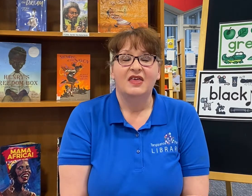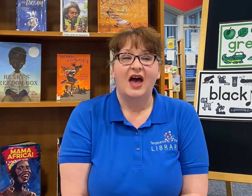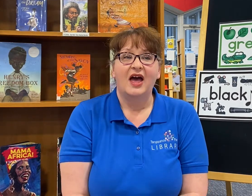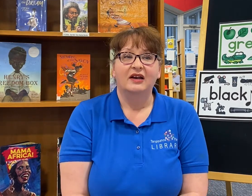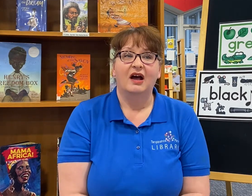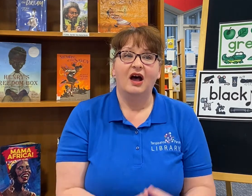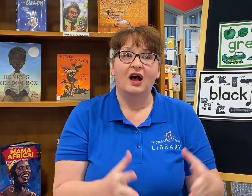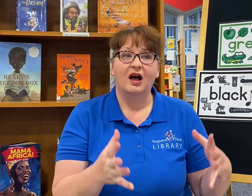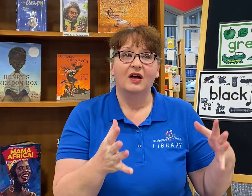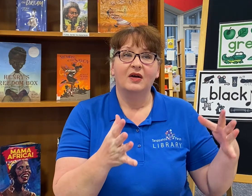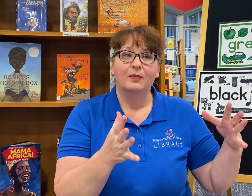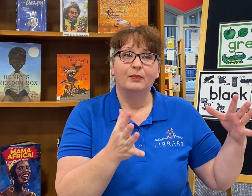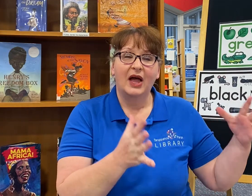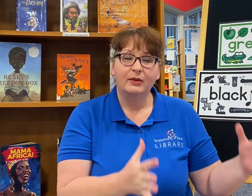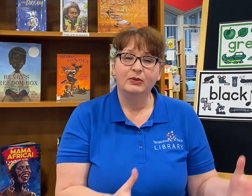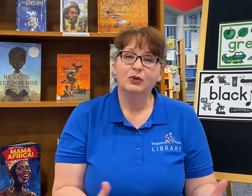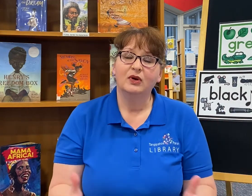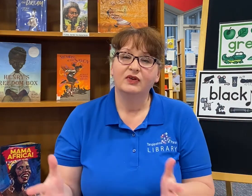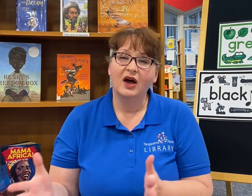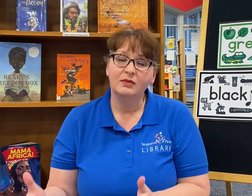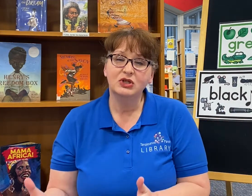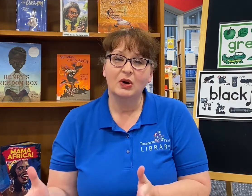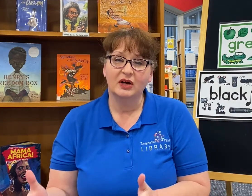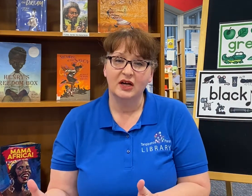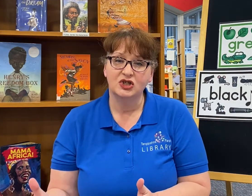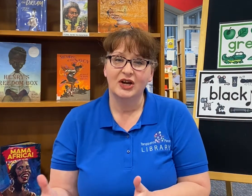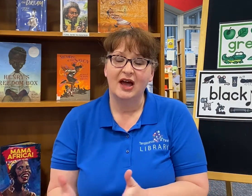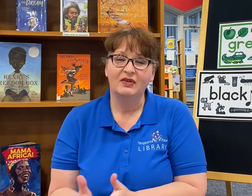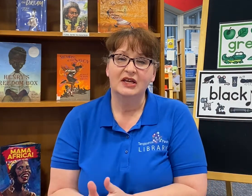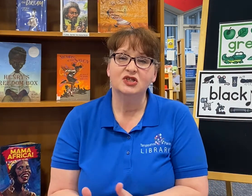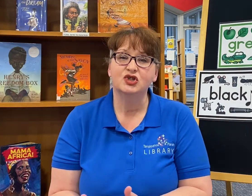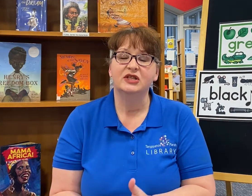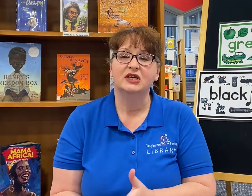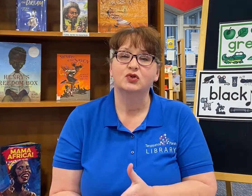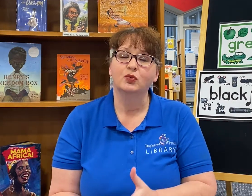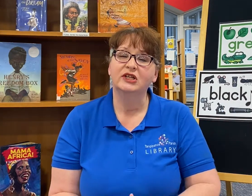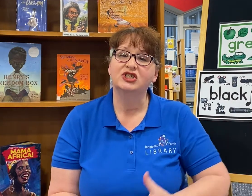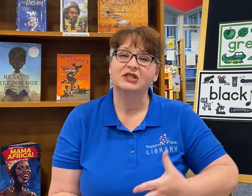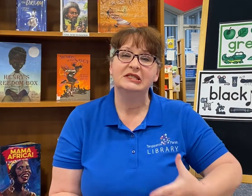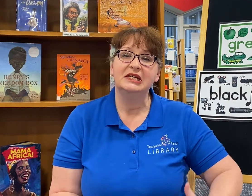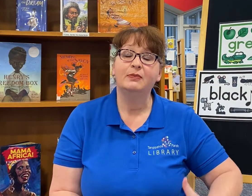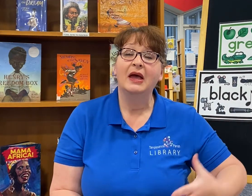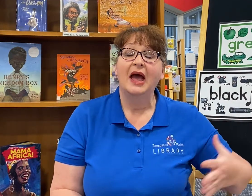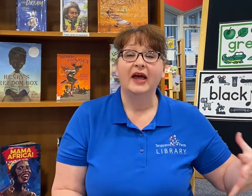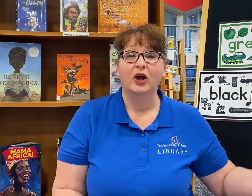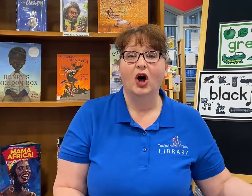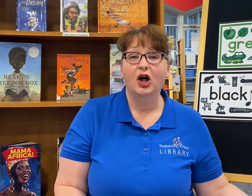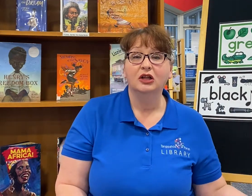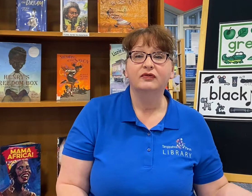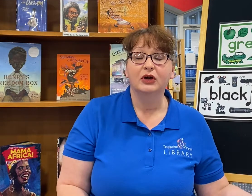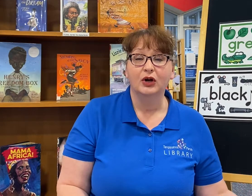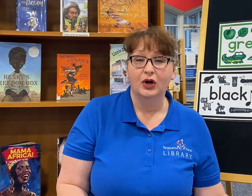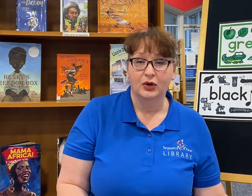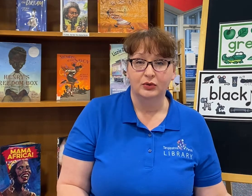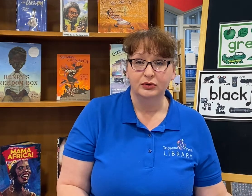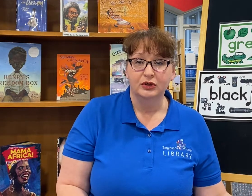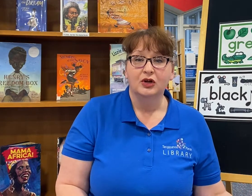that Black people who have come to our country have a history that is rich and deep and all of their own